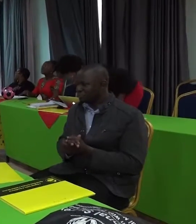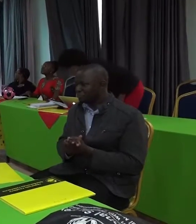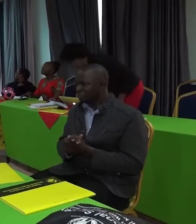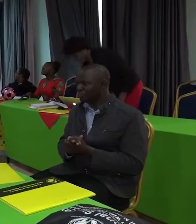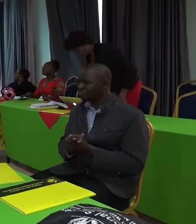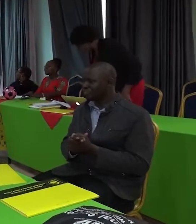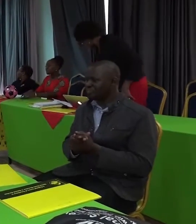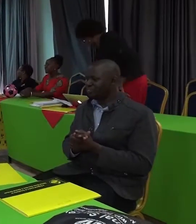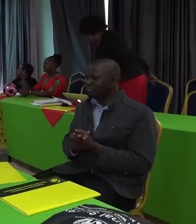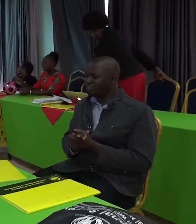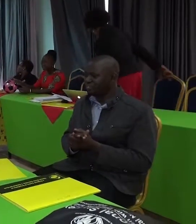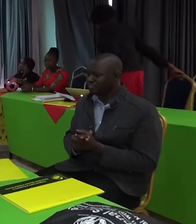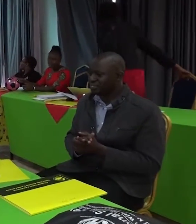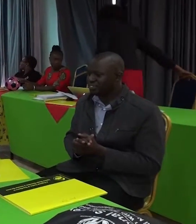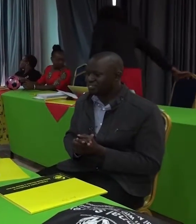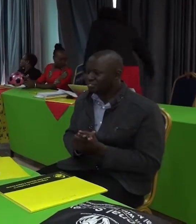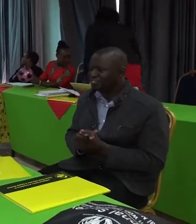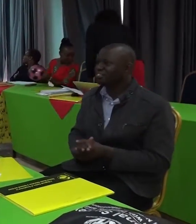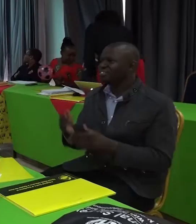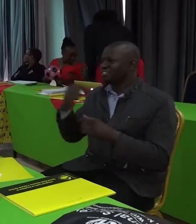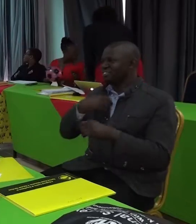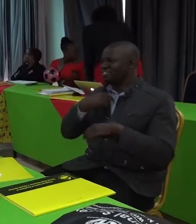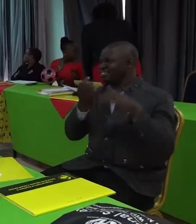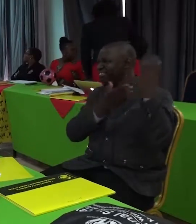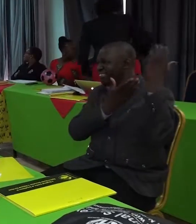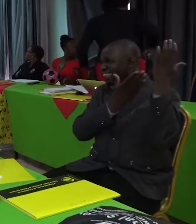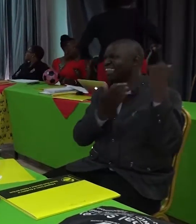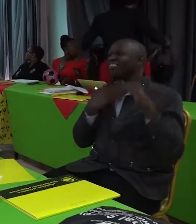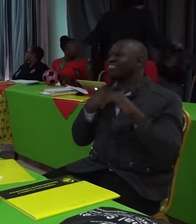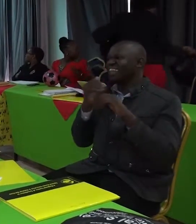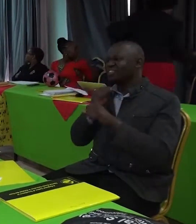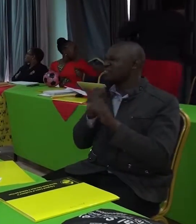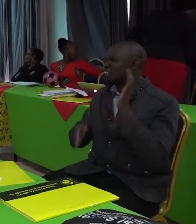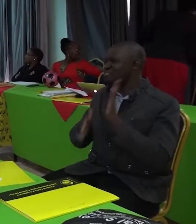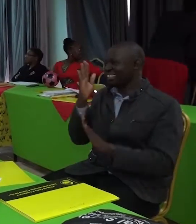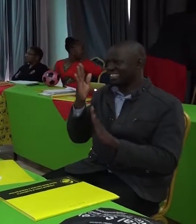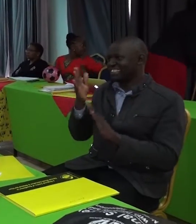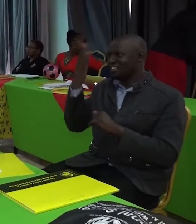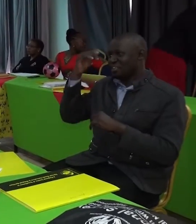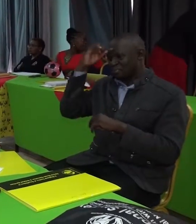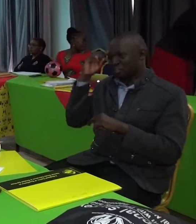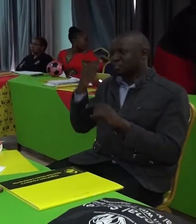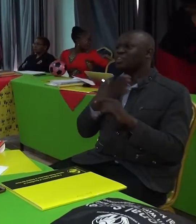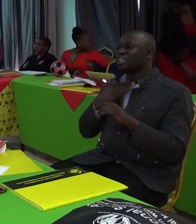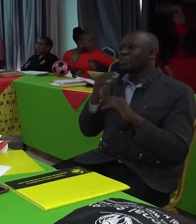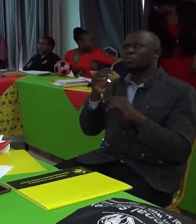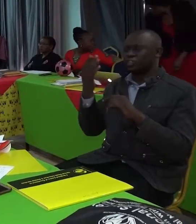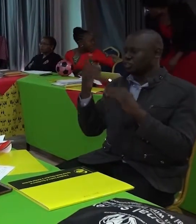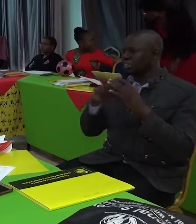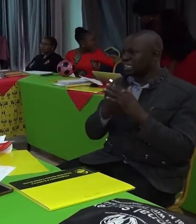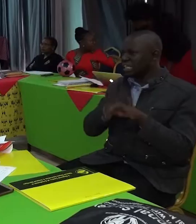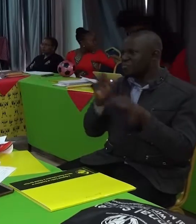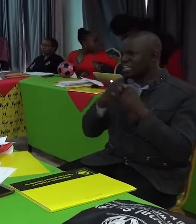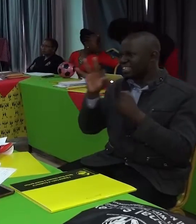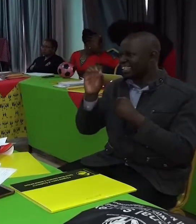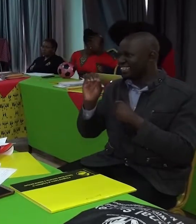I expected colleague to tell me to finish at 9 because I've got another meeting I'm chairing which is starting now at